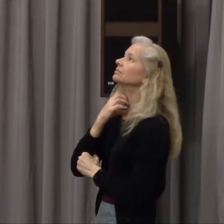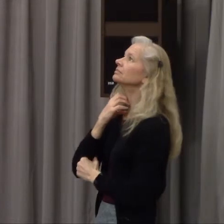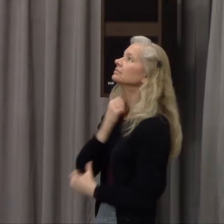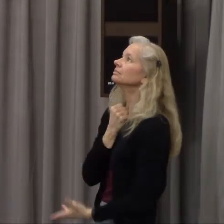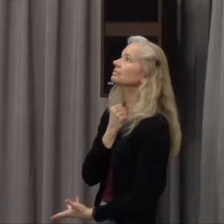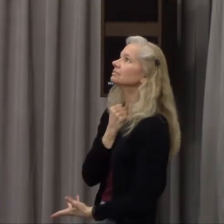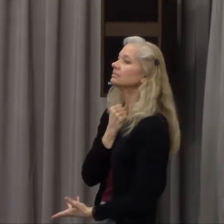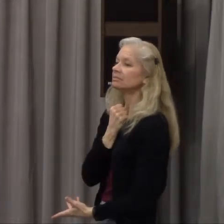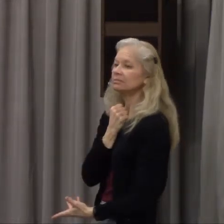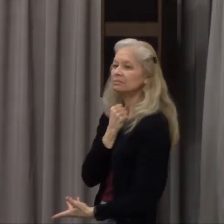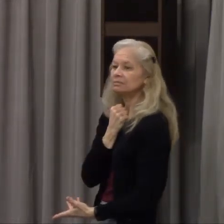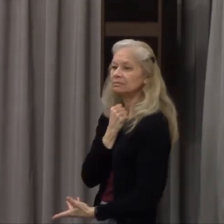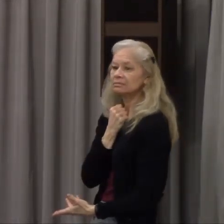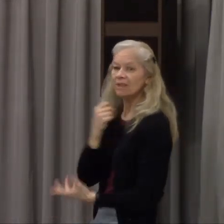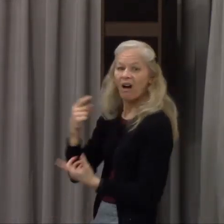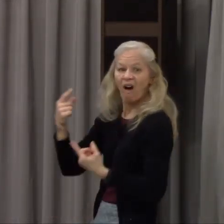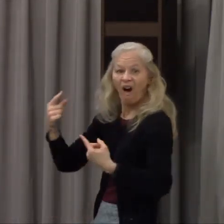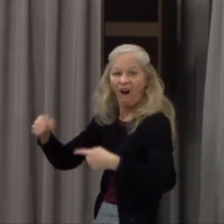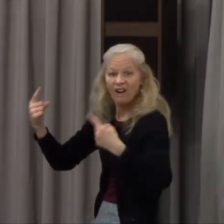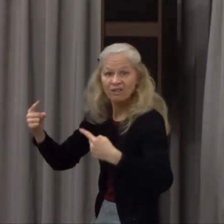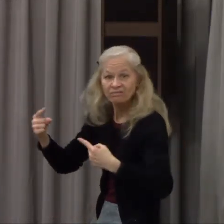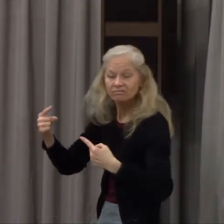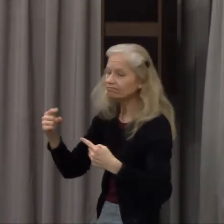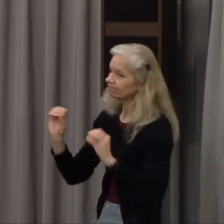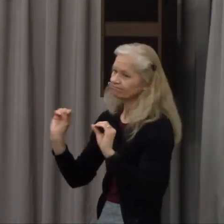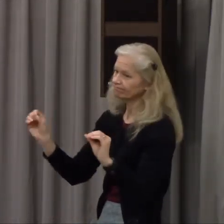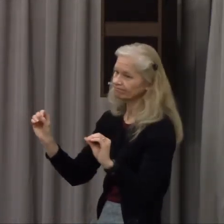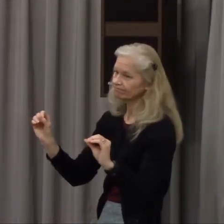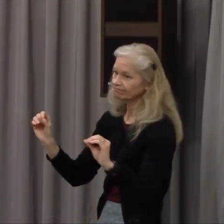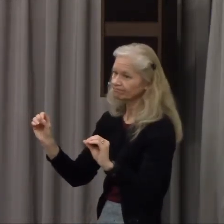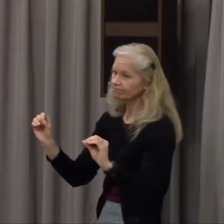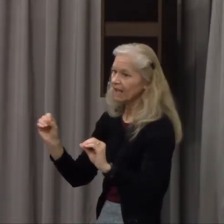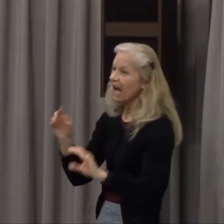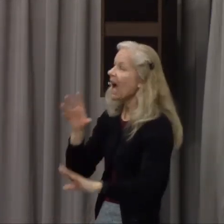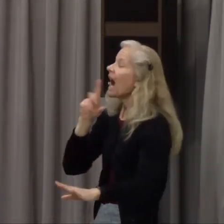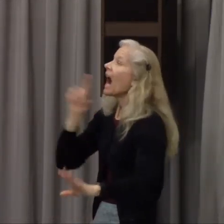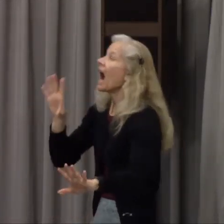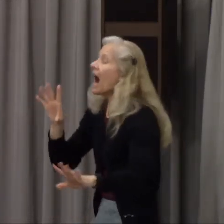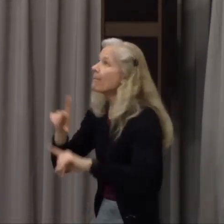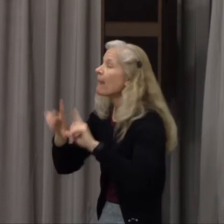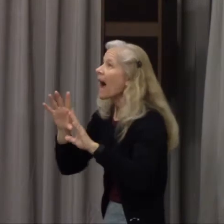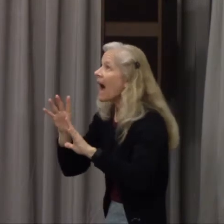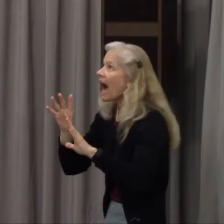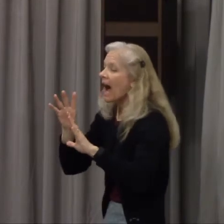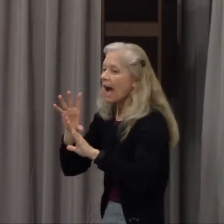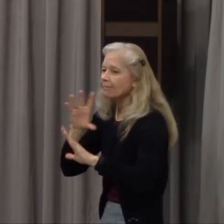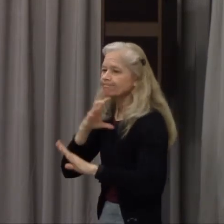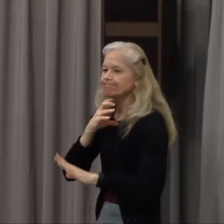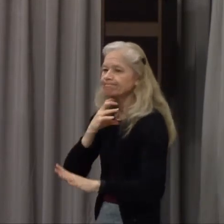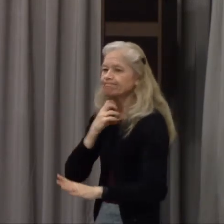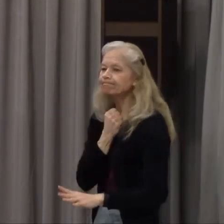There's no lack of evidence. And there'll be nothing to say. And they'll know then. By the